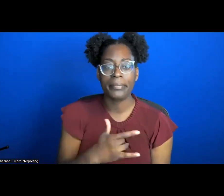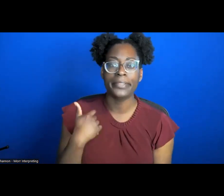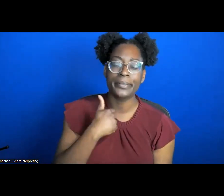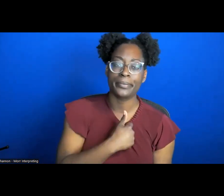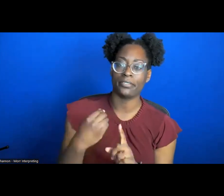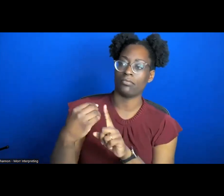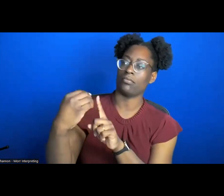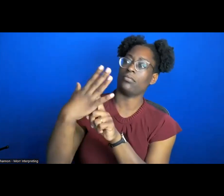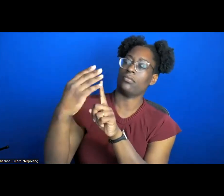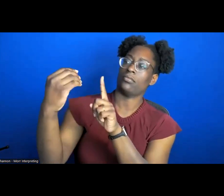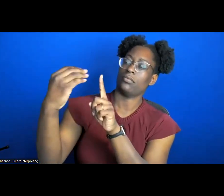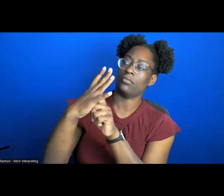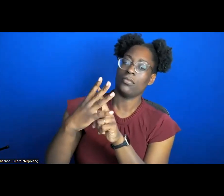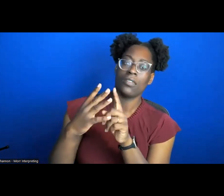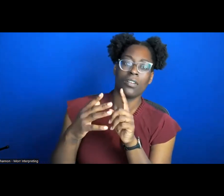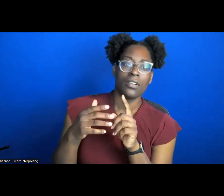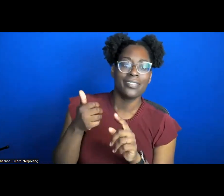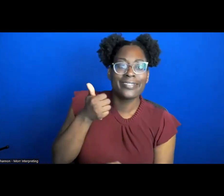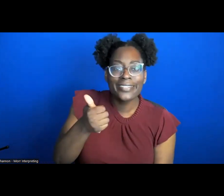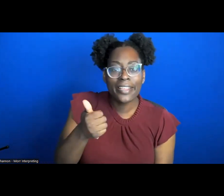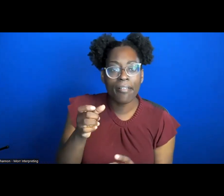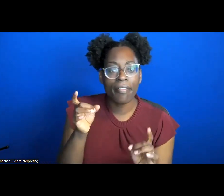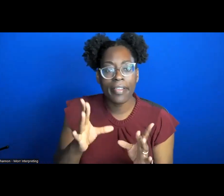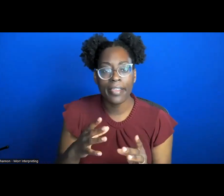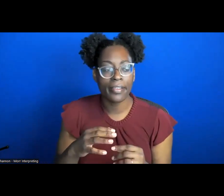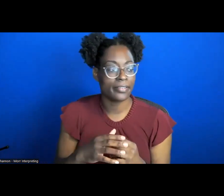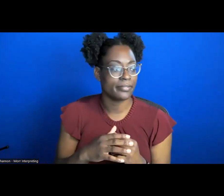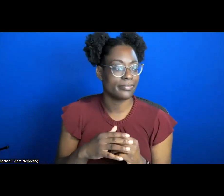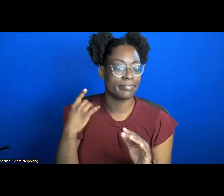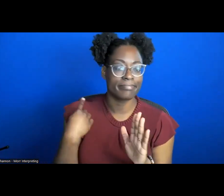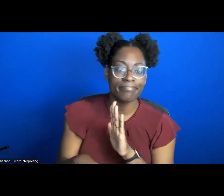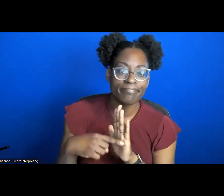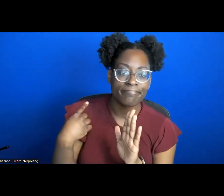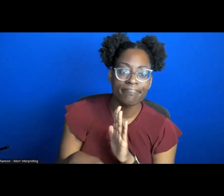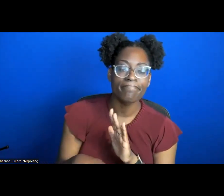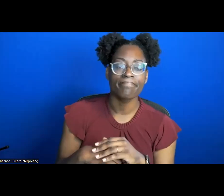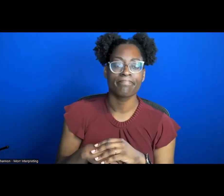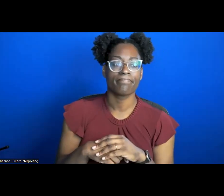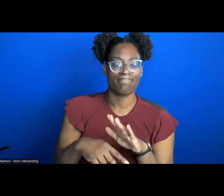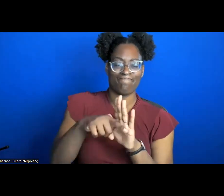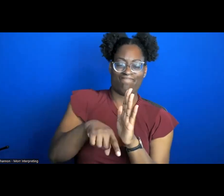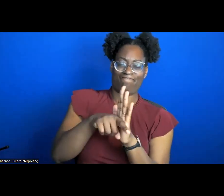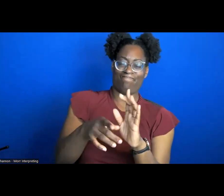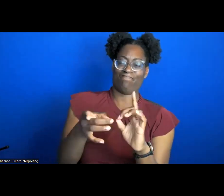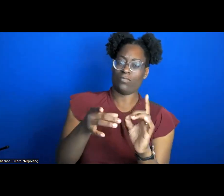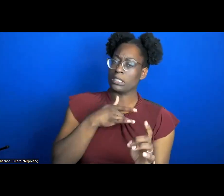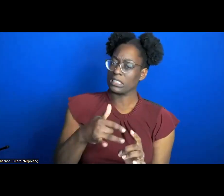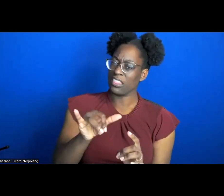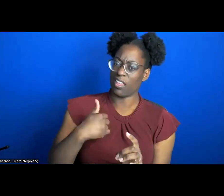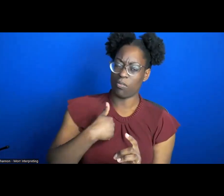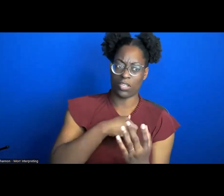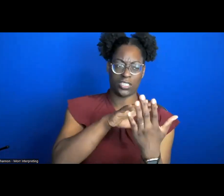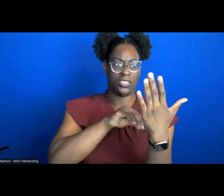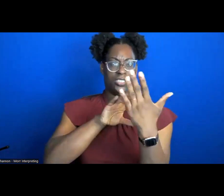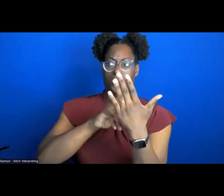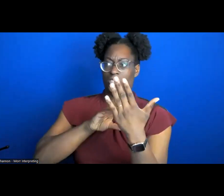would we look like as adults if that had been the case for us as children? And that's what I think about when I walk into a classroom and I share my art with